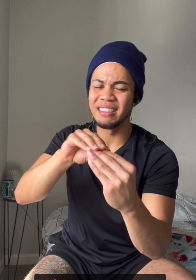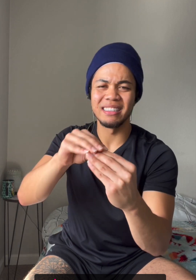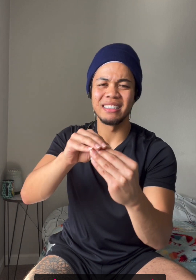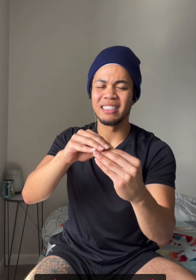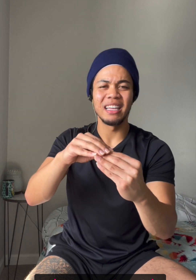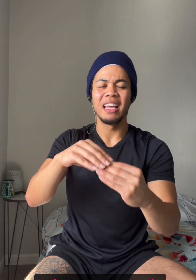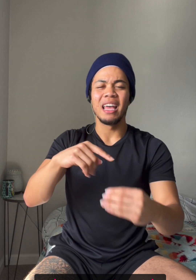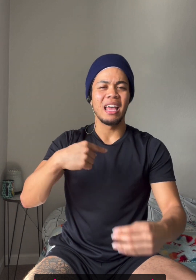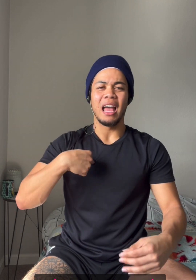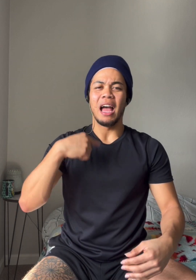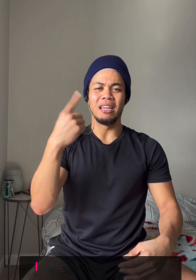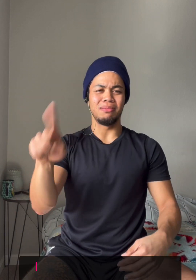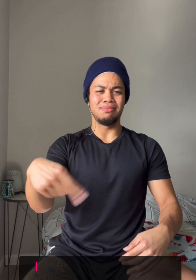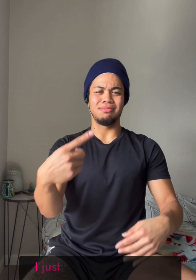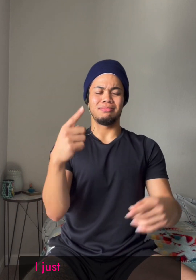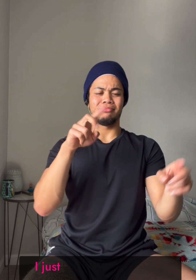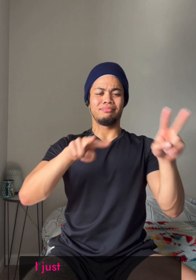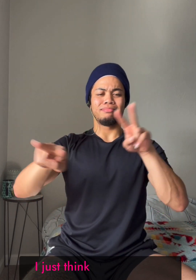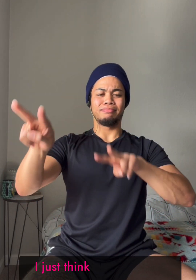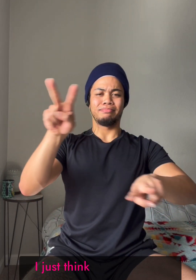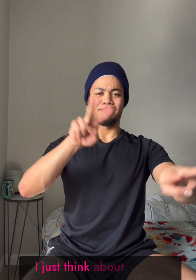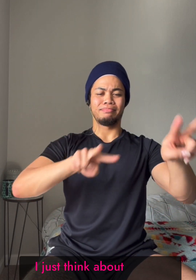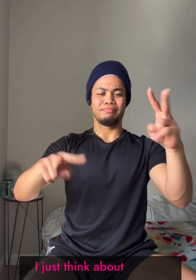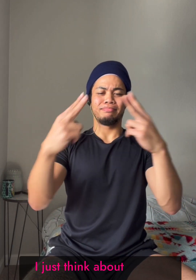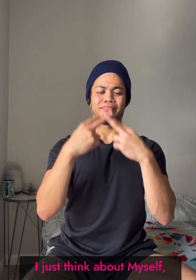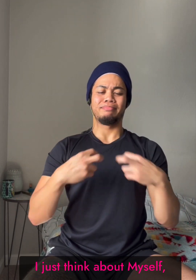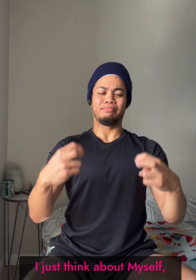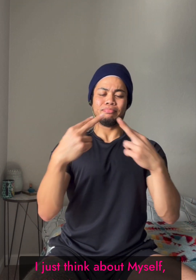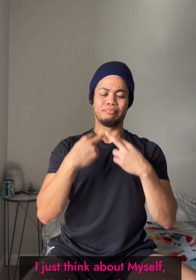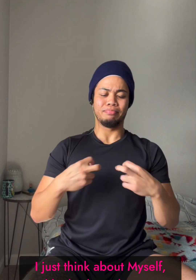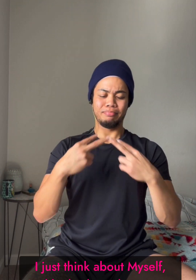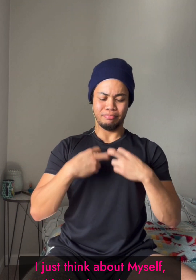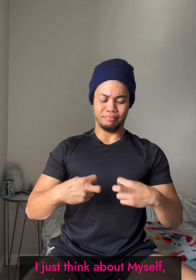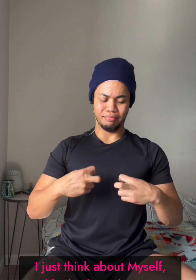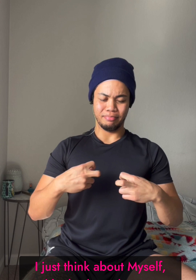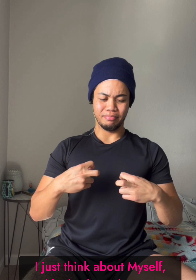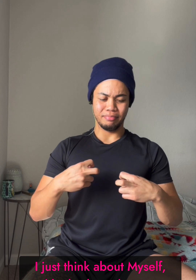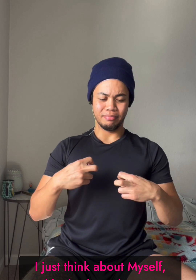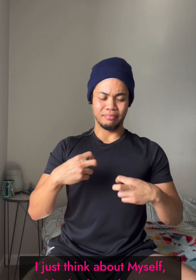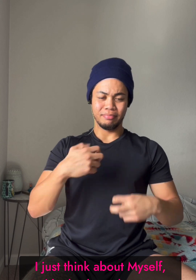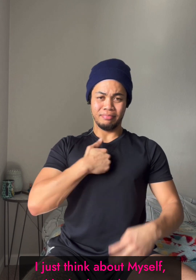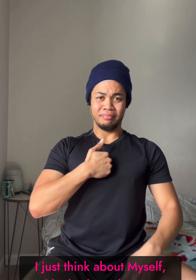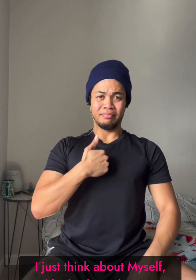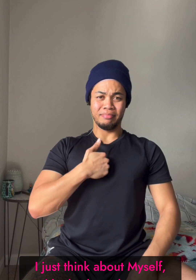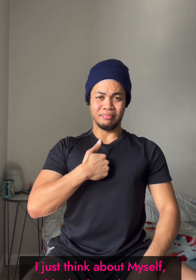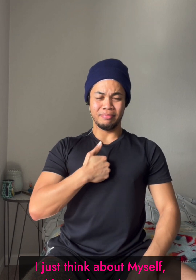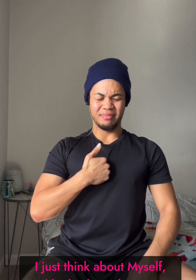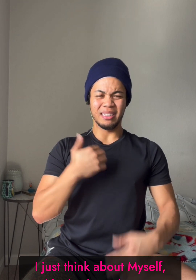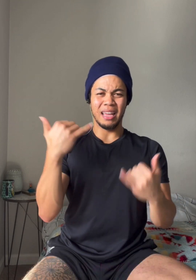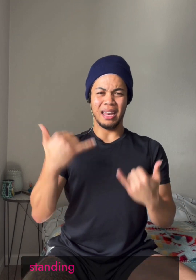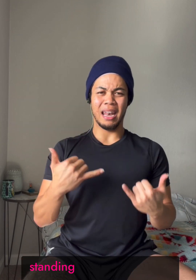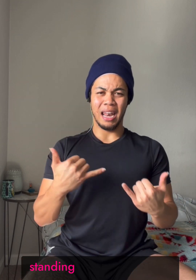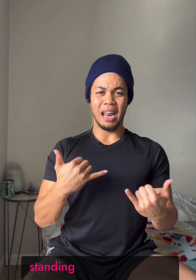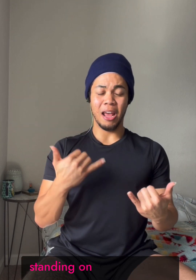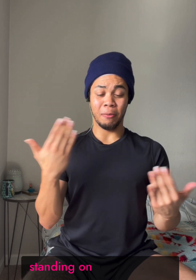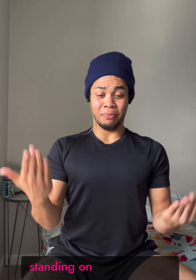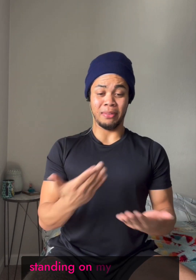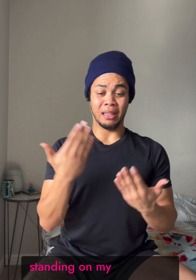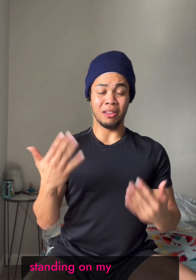I just think about myself And look where that got me Standing on my own In